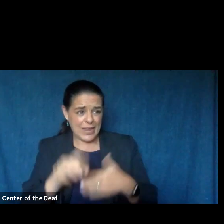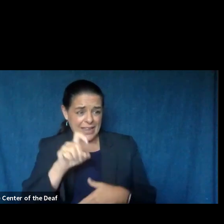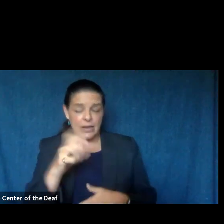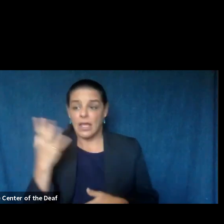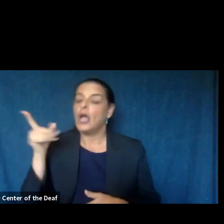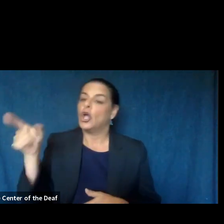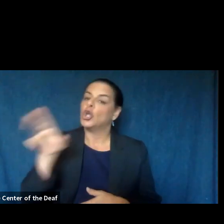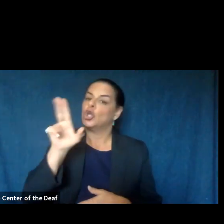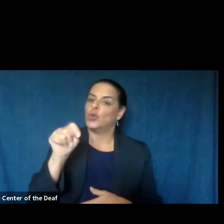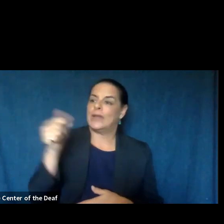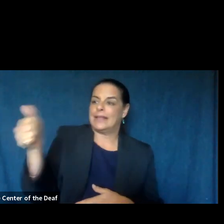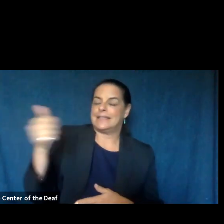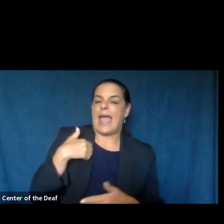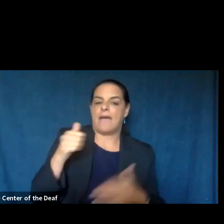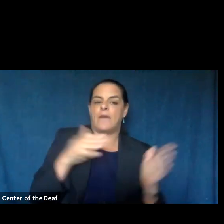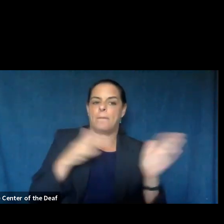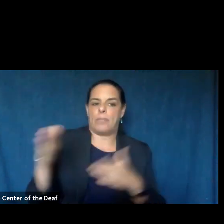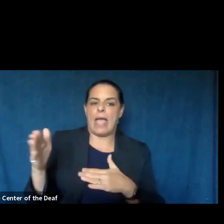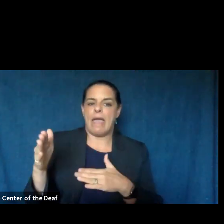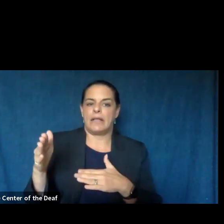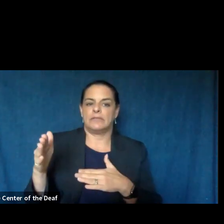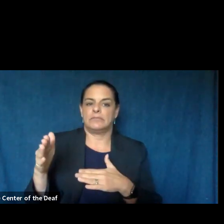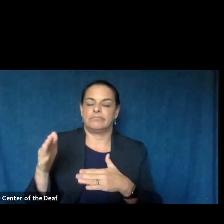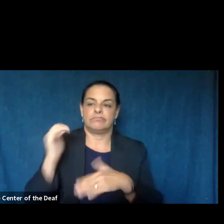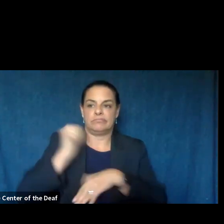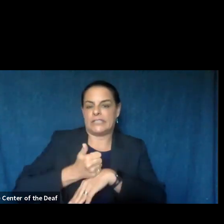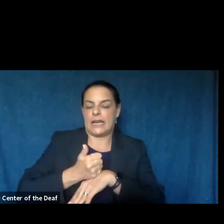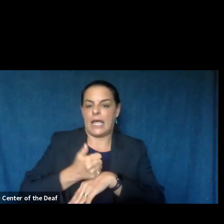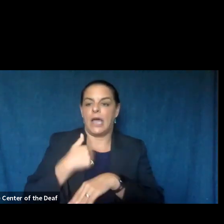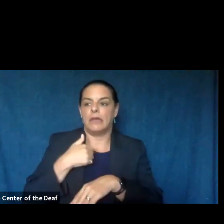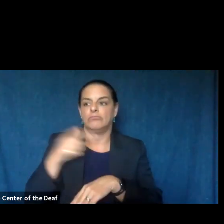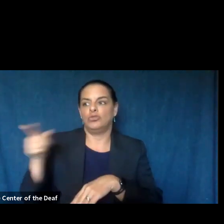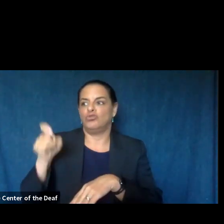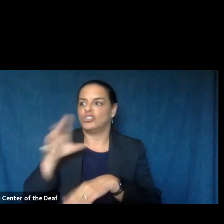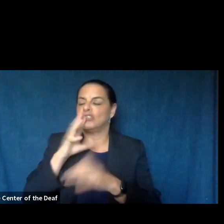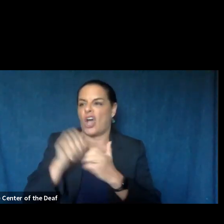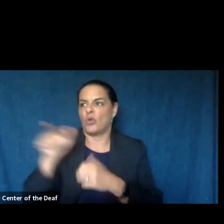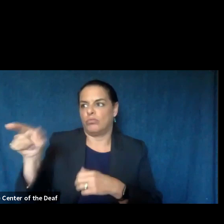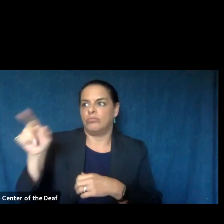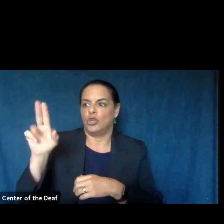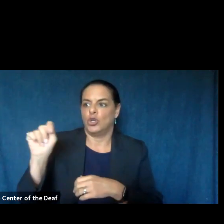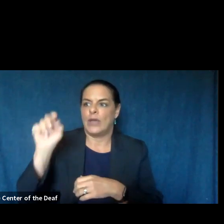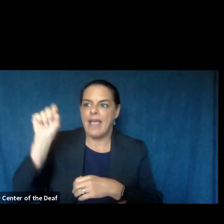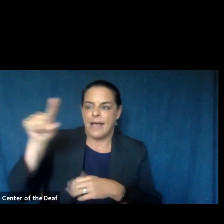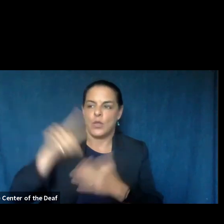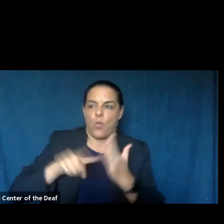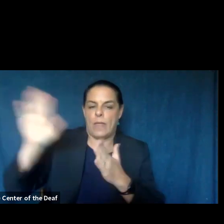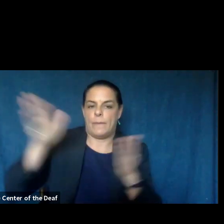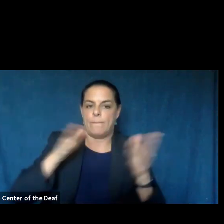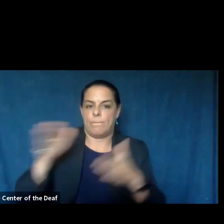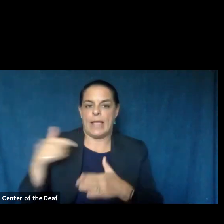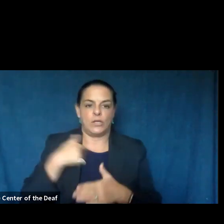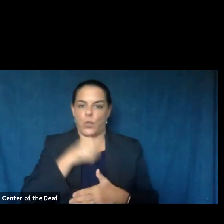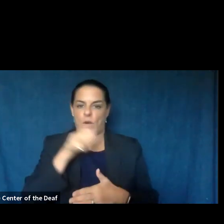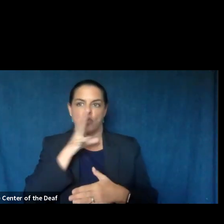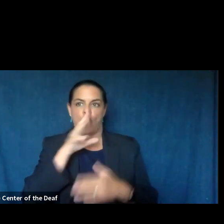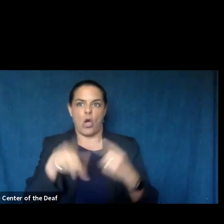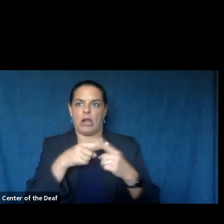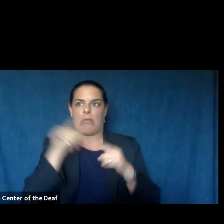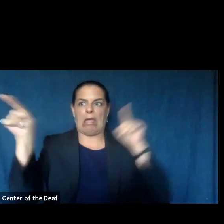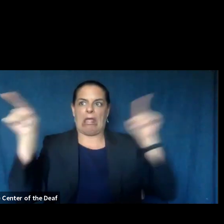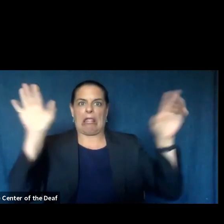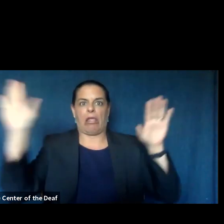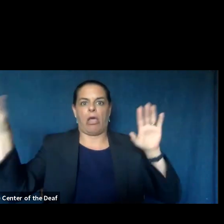actually has a surveillance plan in place, and I would refer you to them to talk about what their plans are. We don't speak about individual plans, but